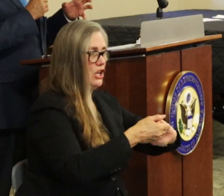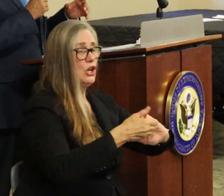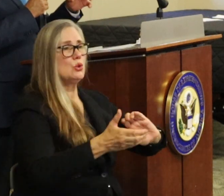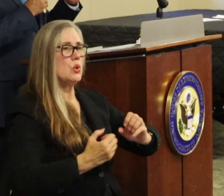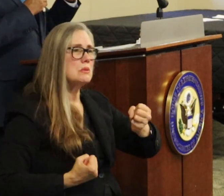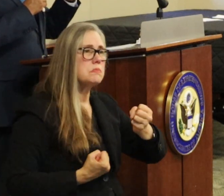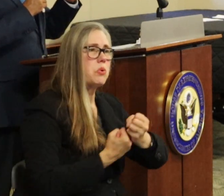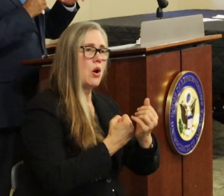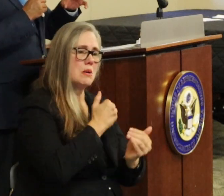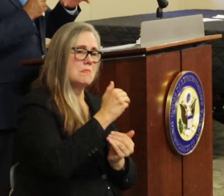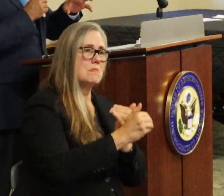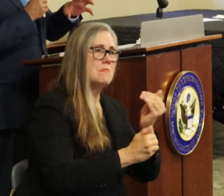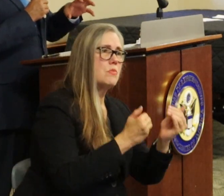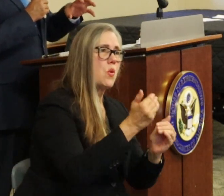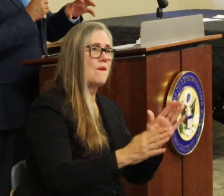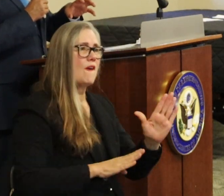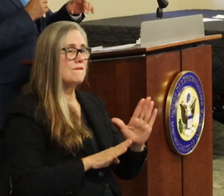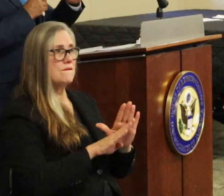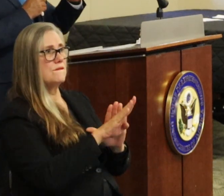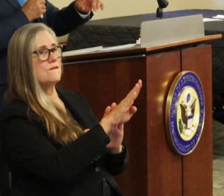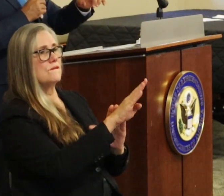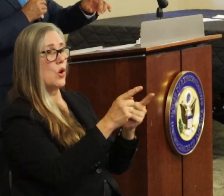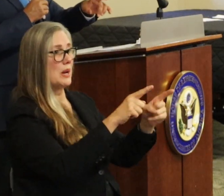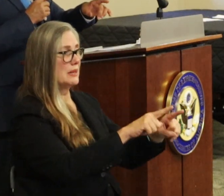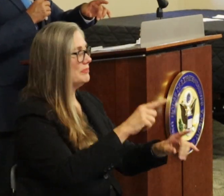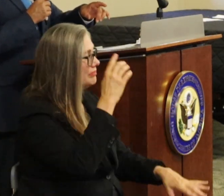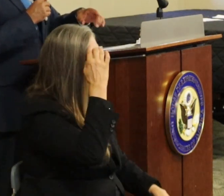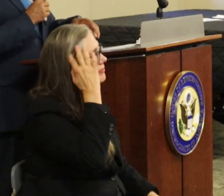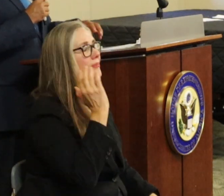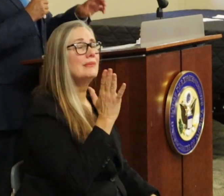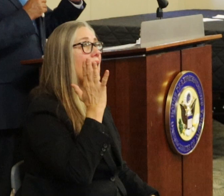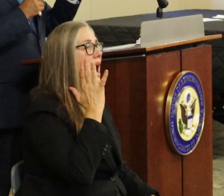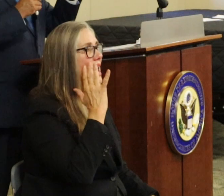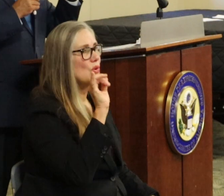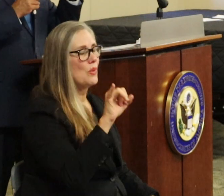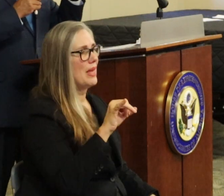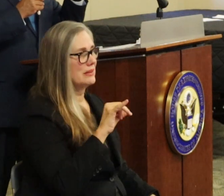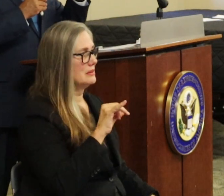forward. Let me tell you, having said that, as appalling as that is,